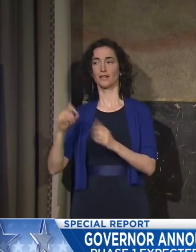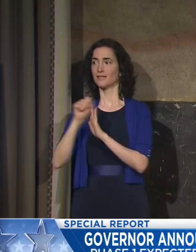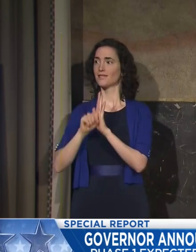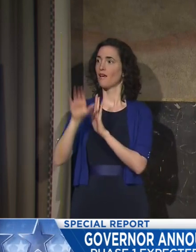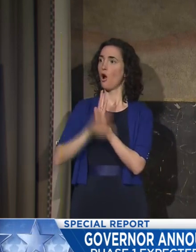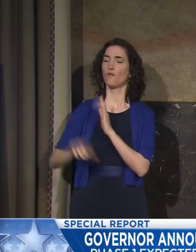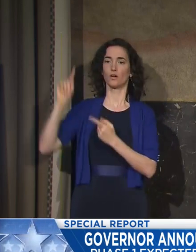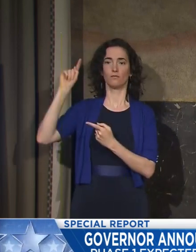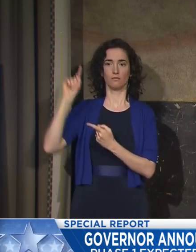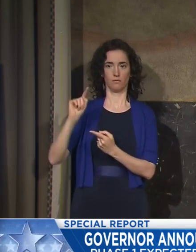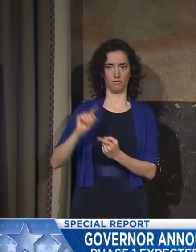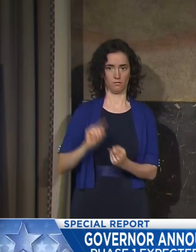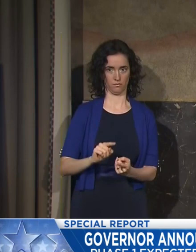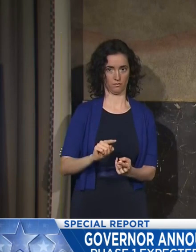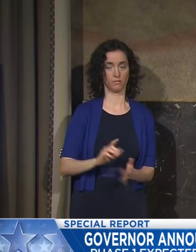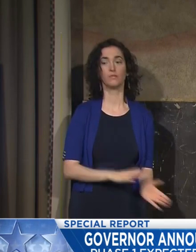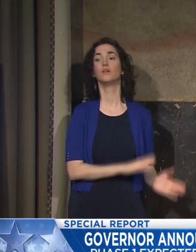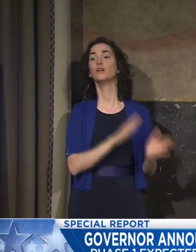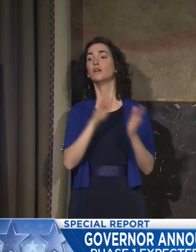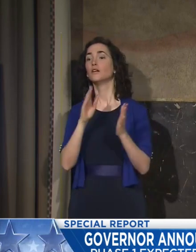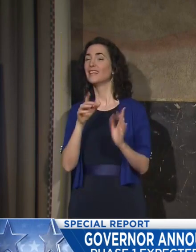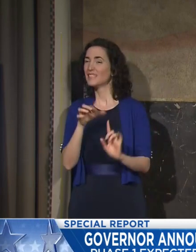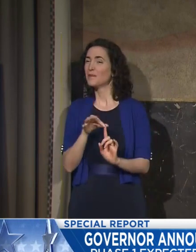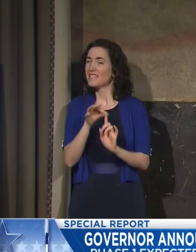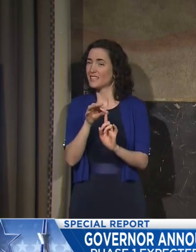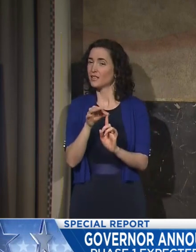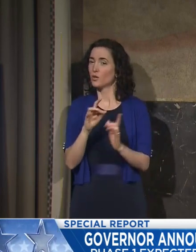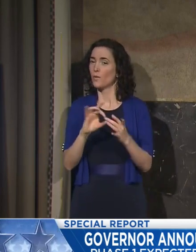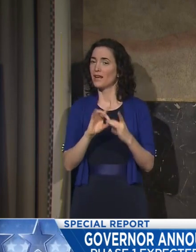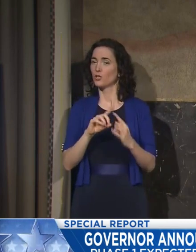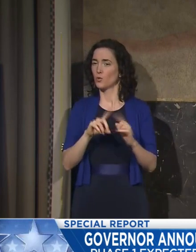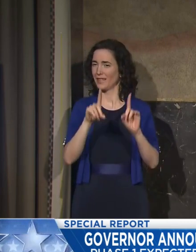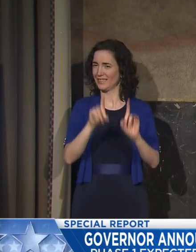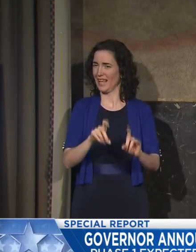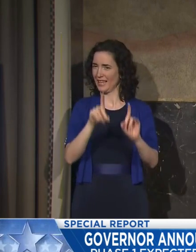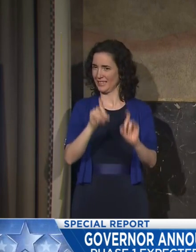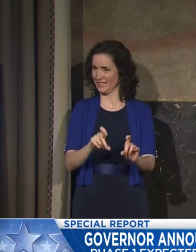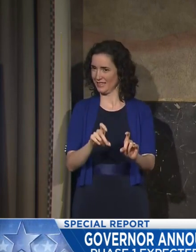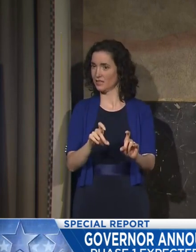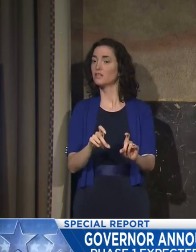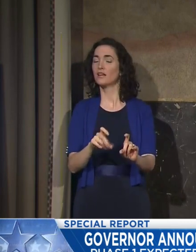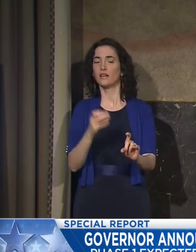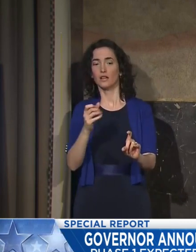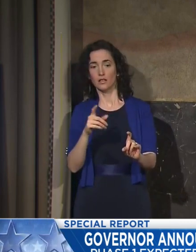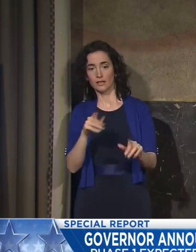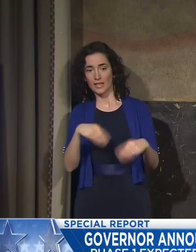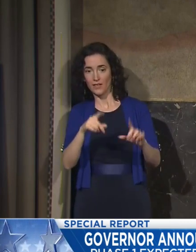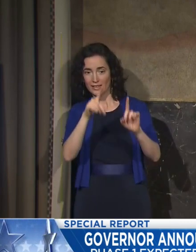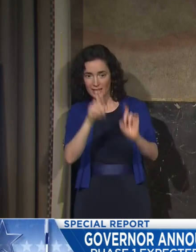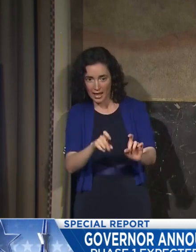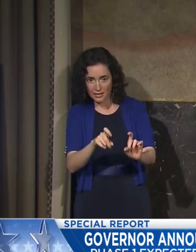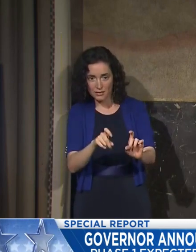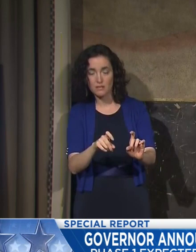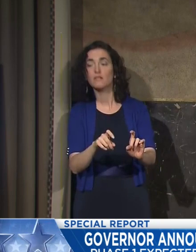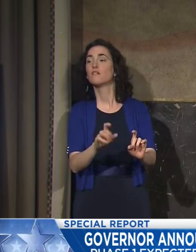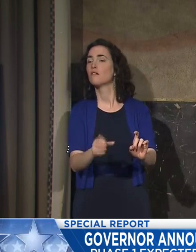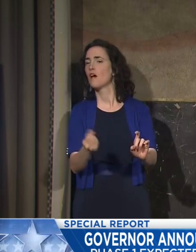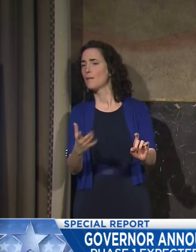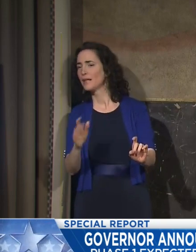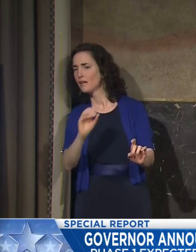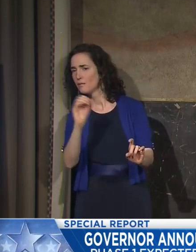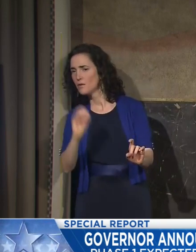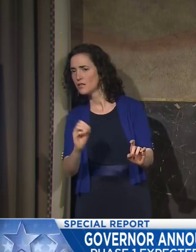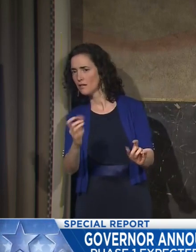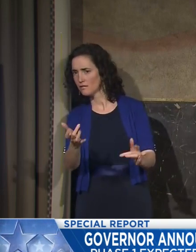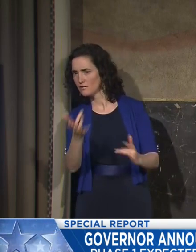particularly true with respect to cases as a percentage of tests administered, which is one of the White House criteria, and with